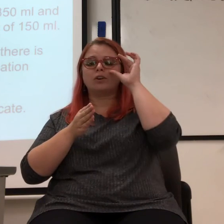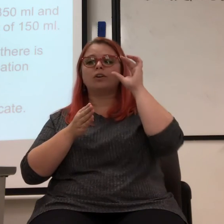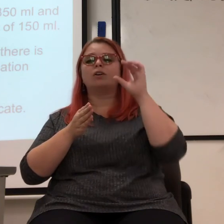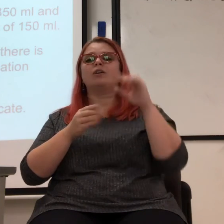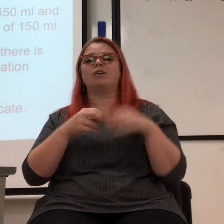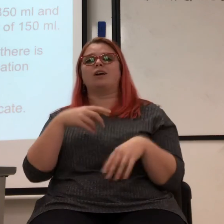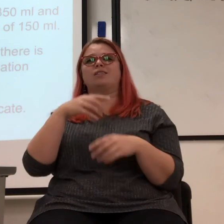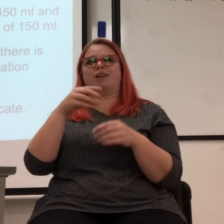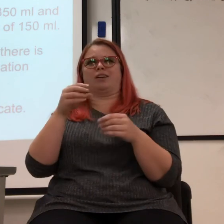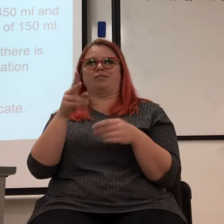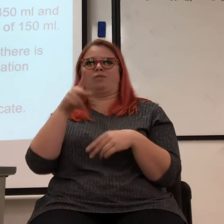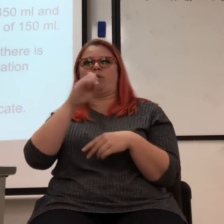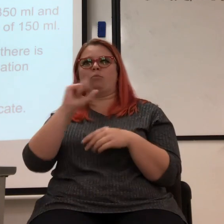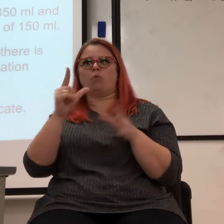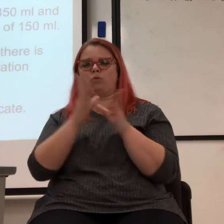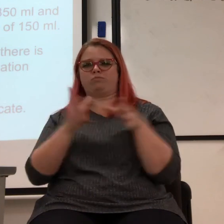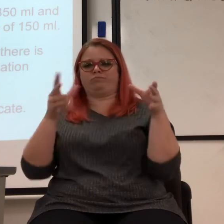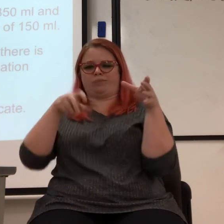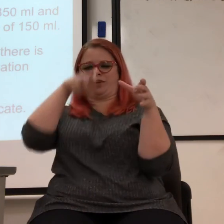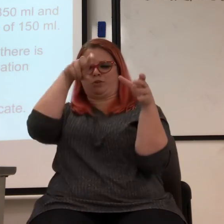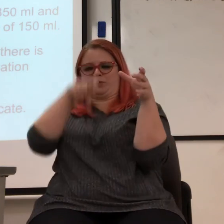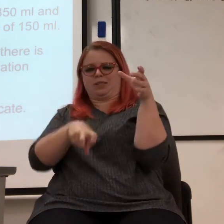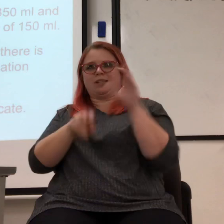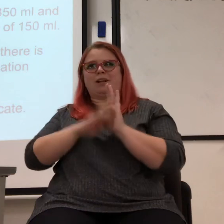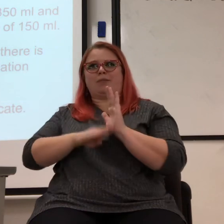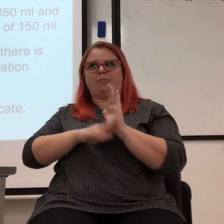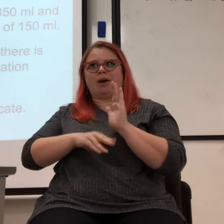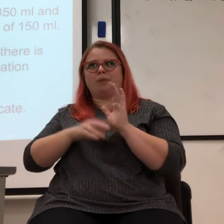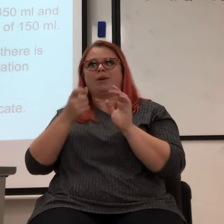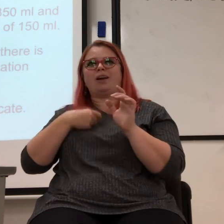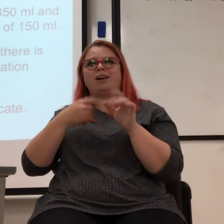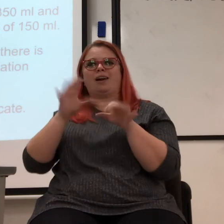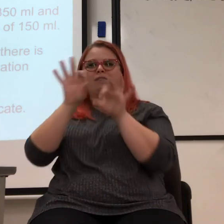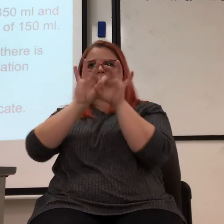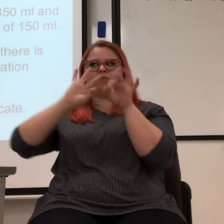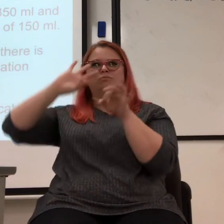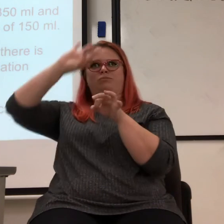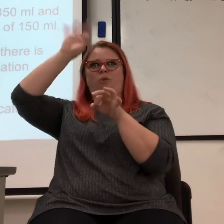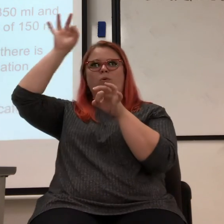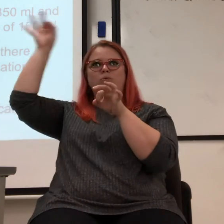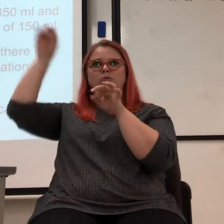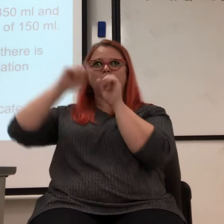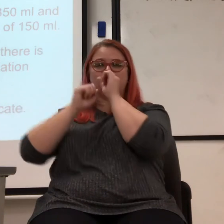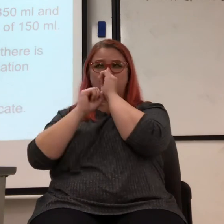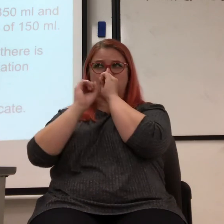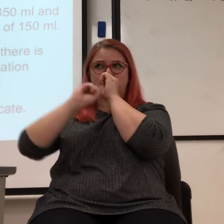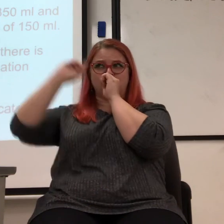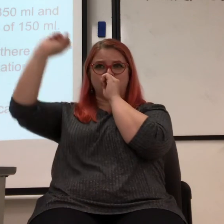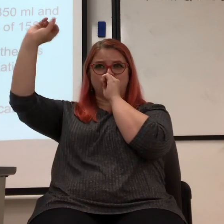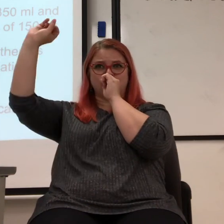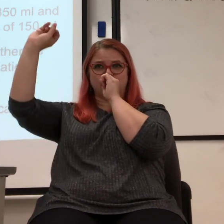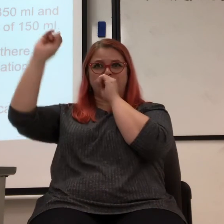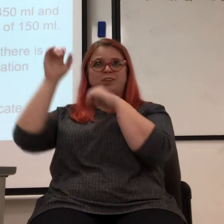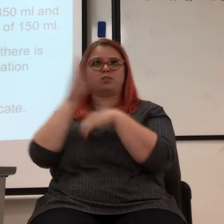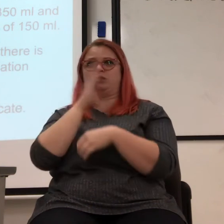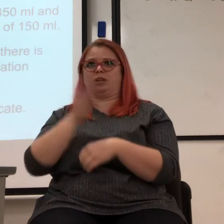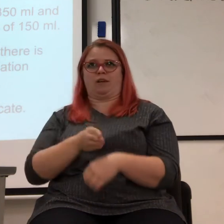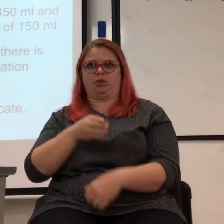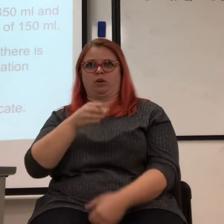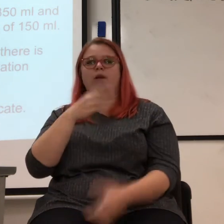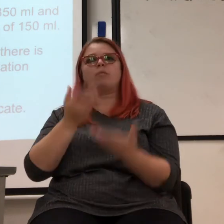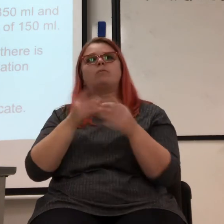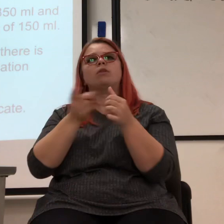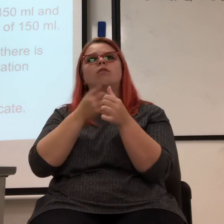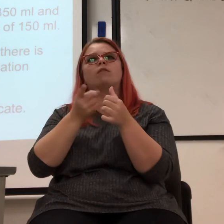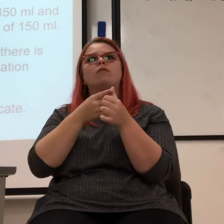out. How come that doesn't work? Well, garden hose increases the dead space volume. Maybe the first breath through a garden